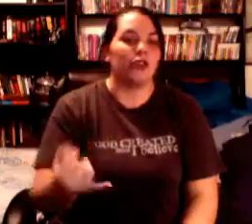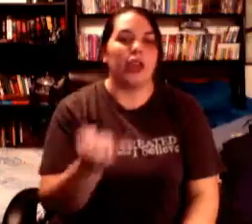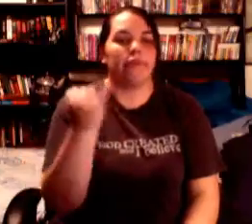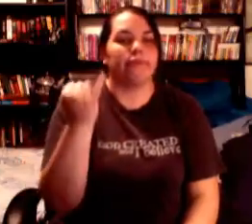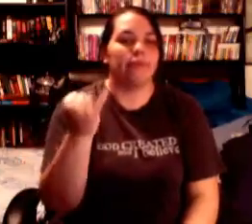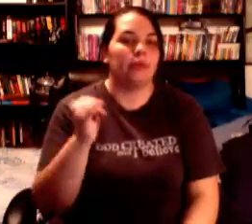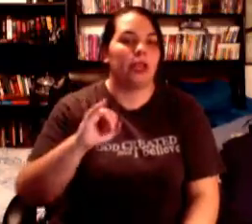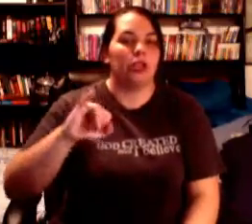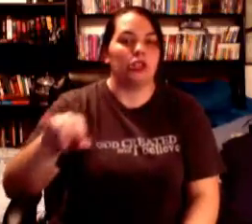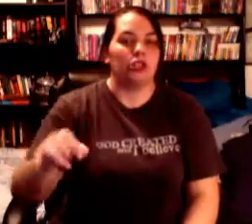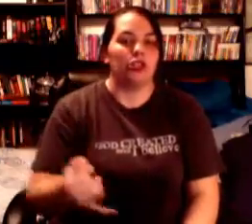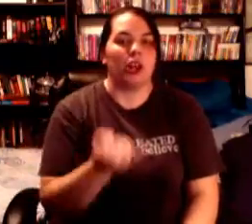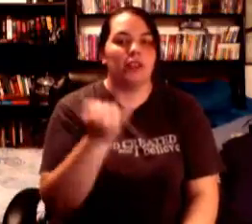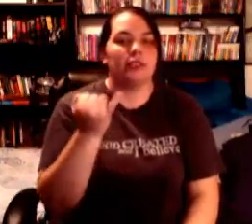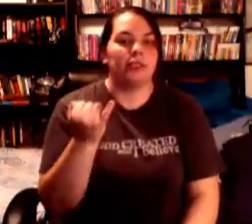J. Just